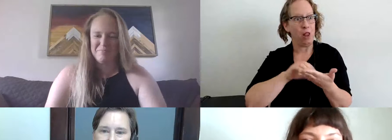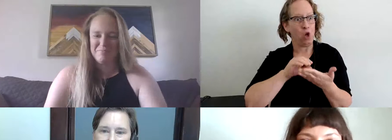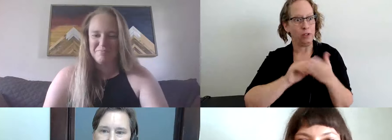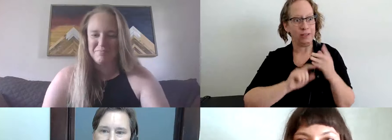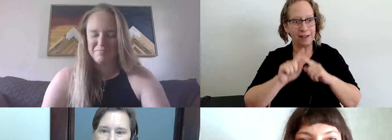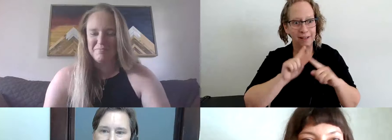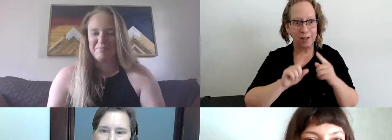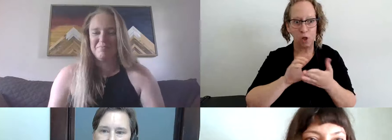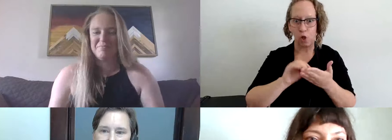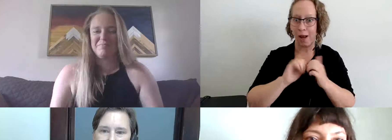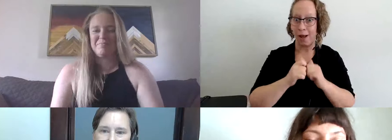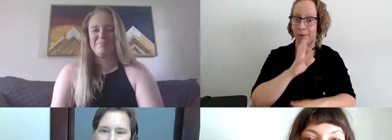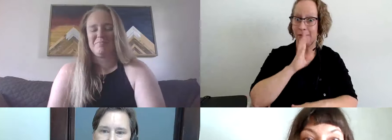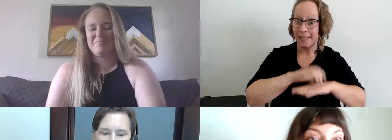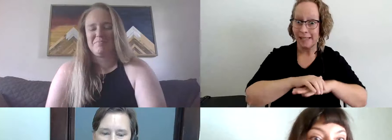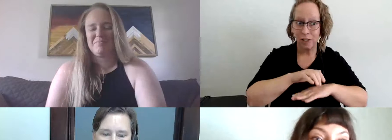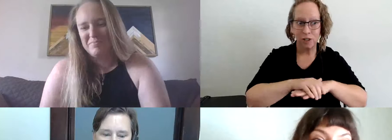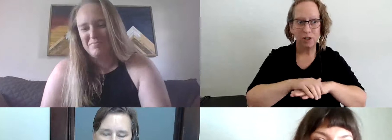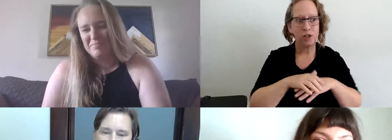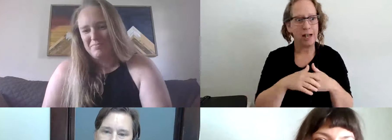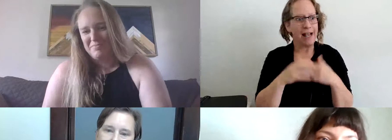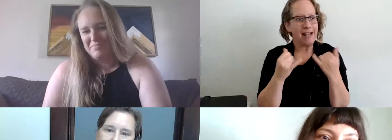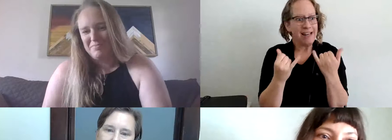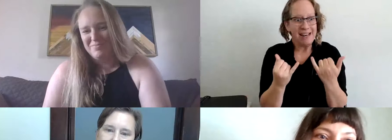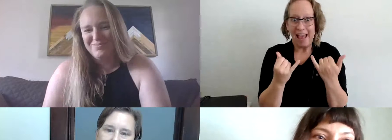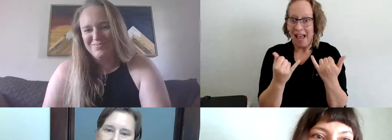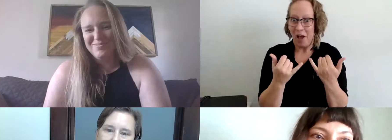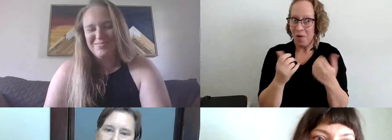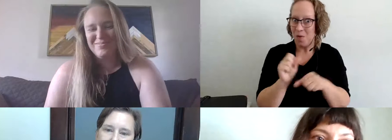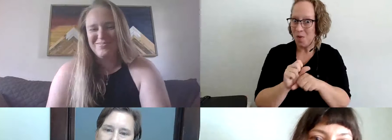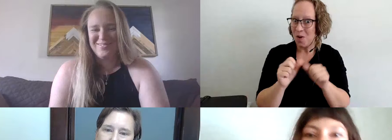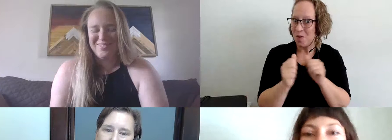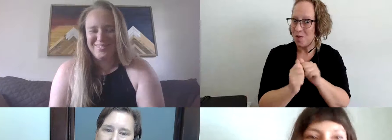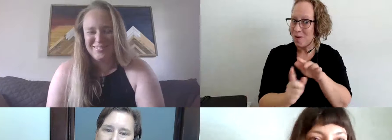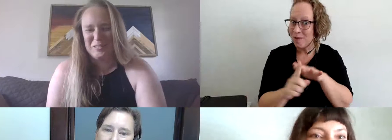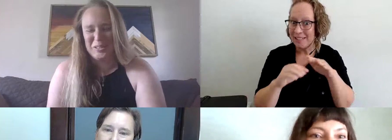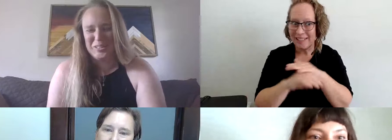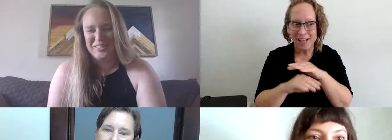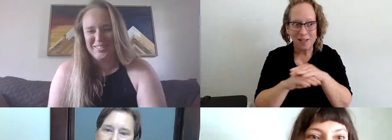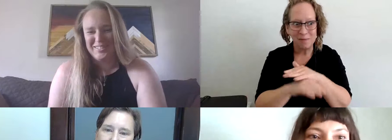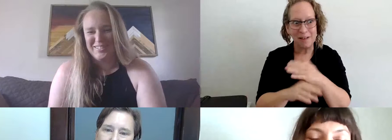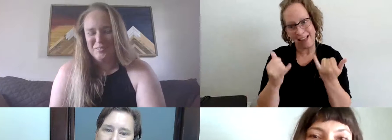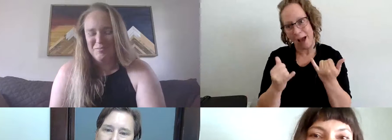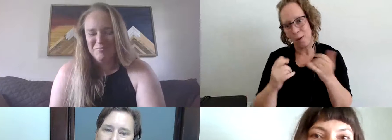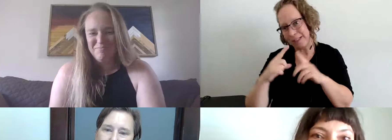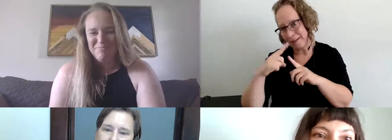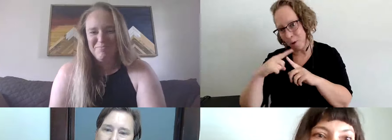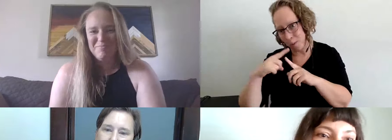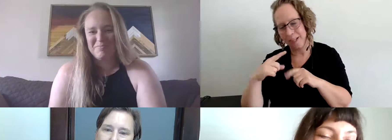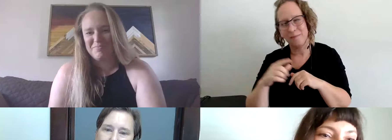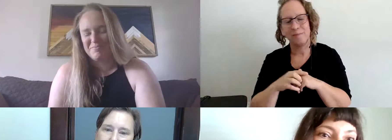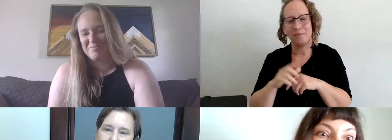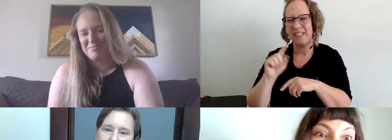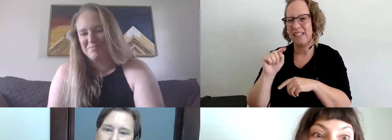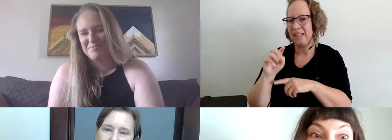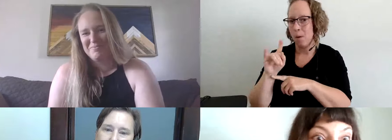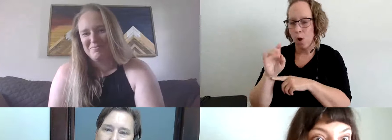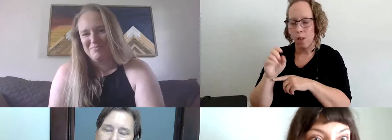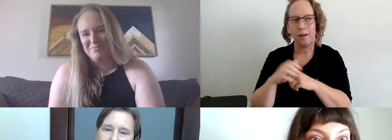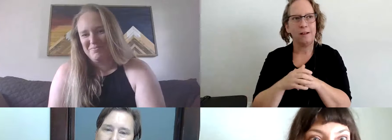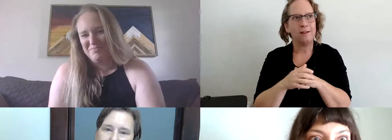language. I learned how to speak English. And now I get to work for Sprint Accessibility, now known as T-Mobile, and